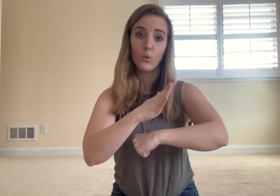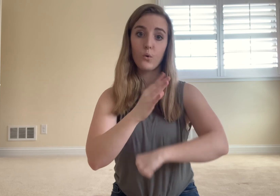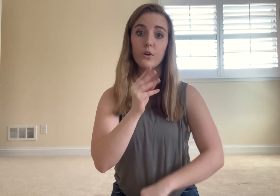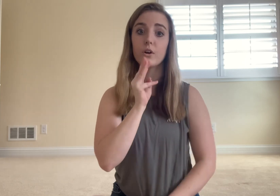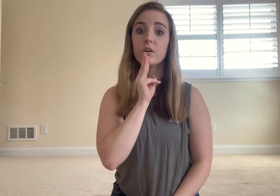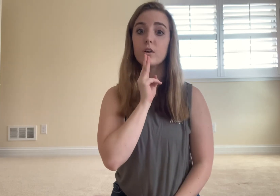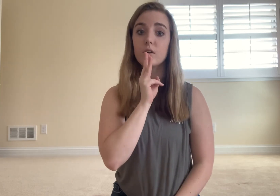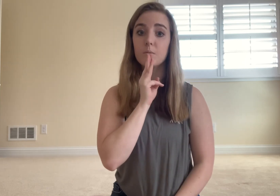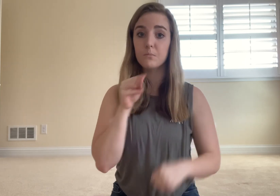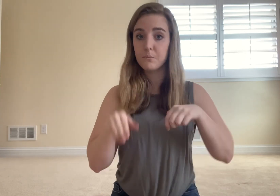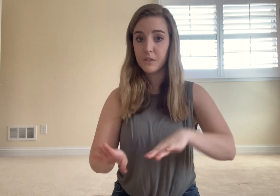or beach,